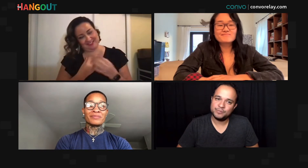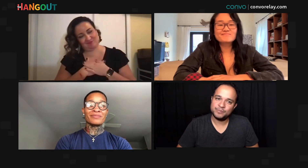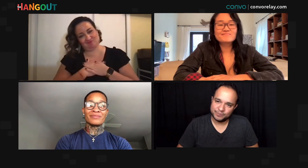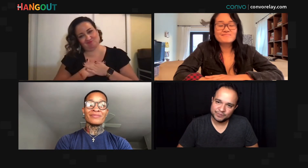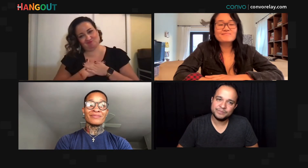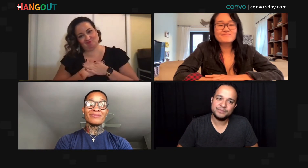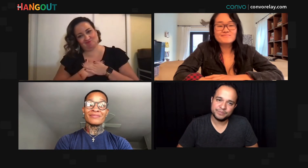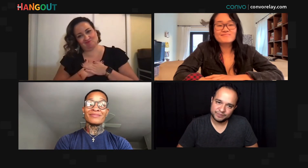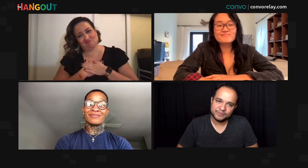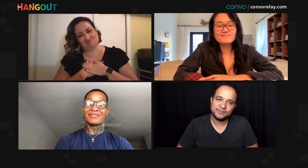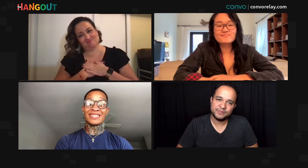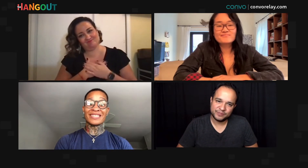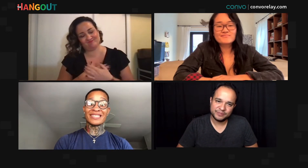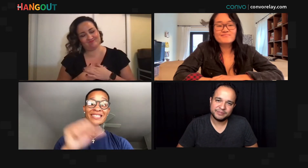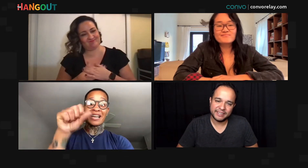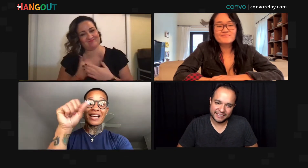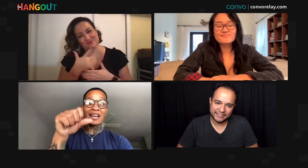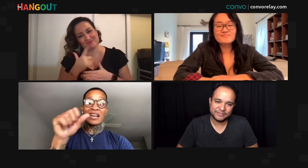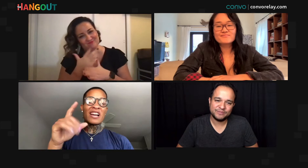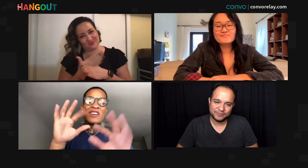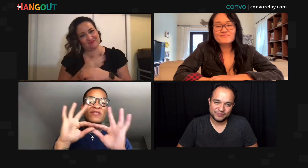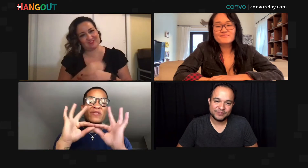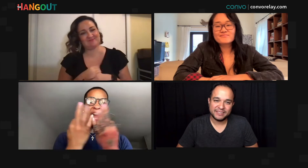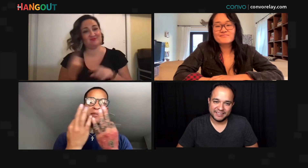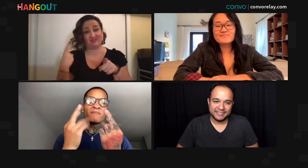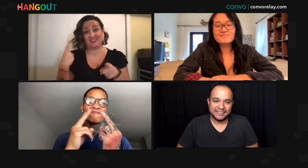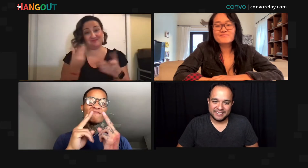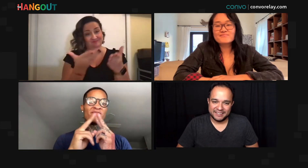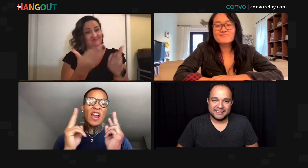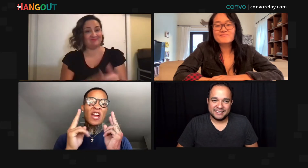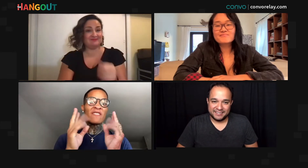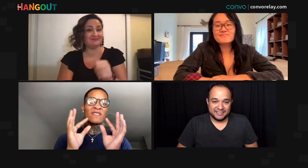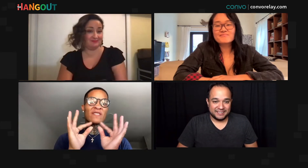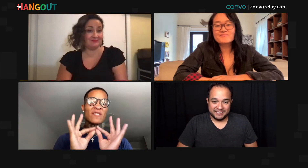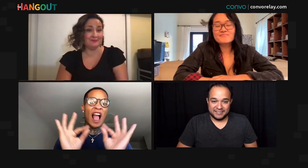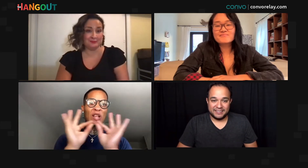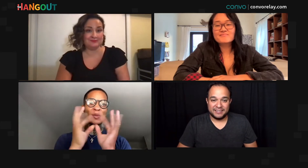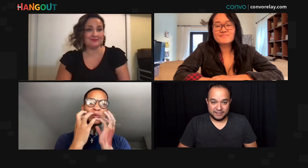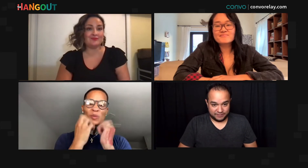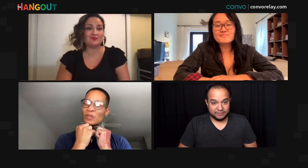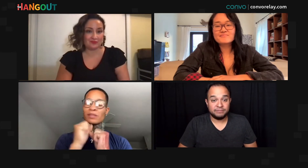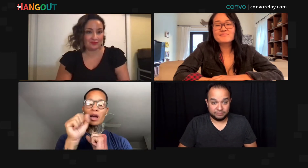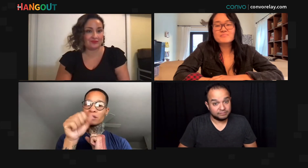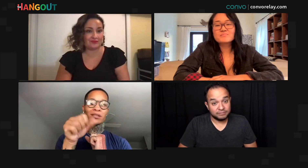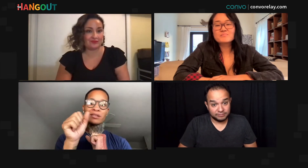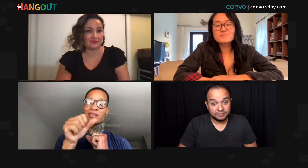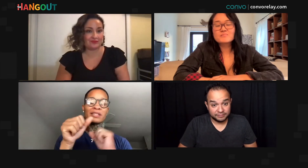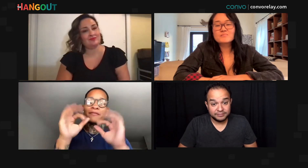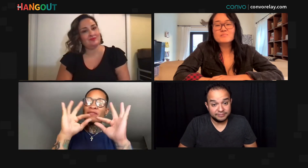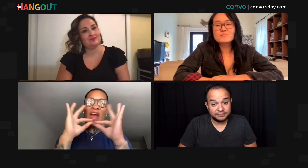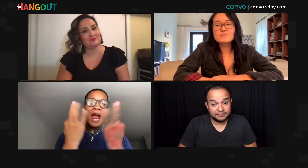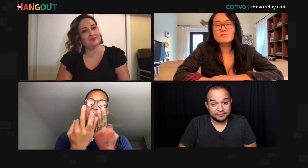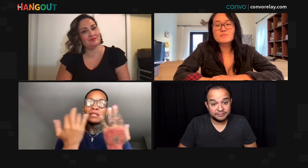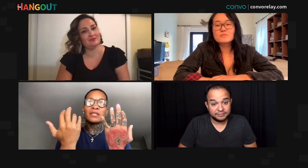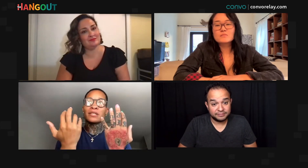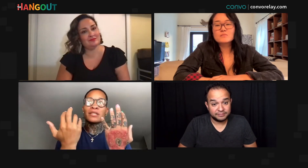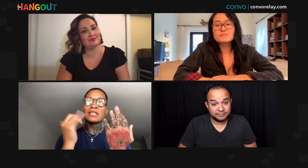people still out there struggle with their families. So that really means a lot. Thank you for sharing. Yeah, Dre. This is Dre.